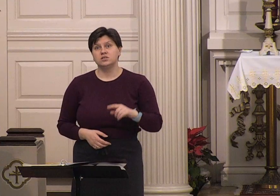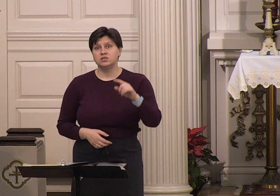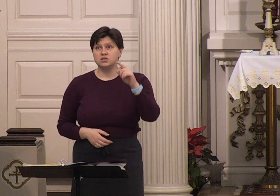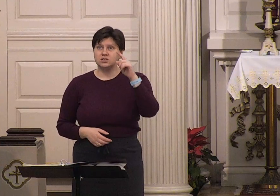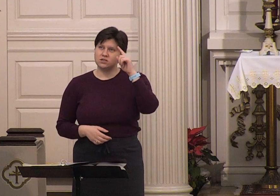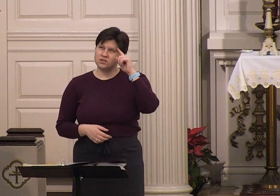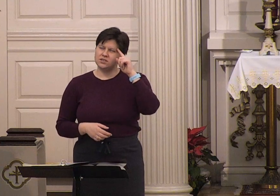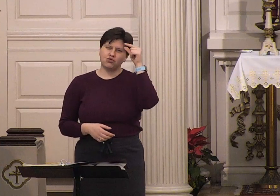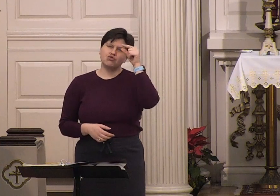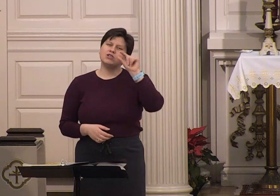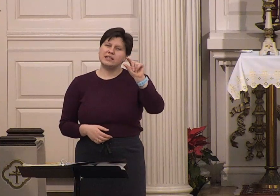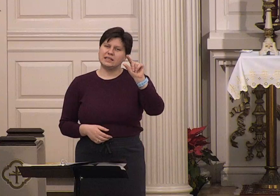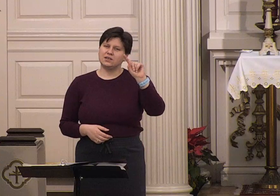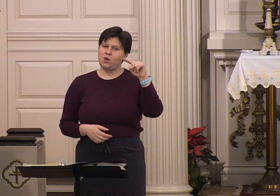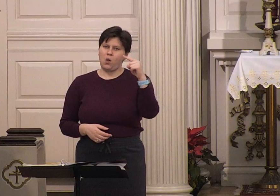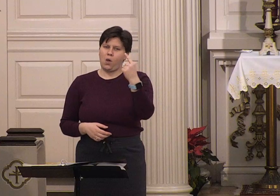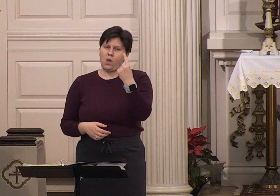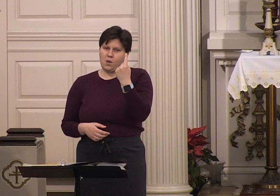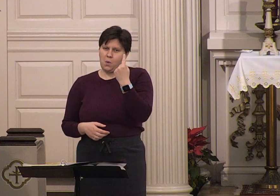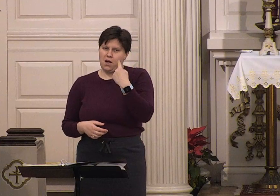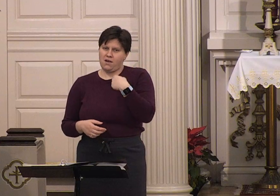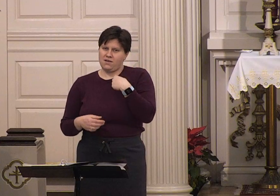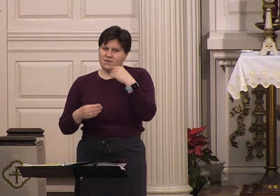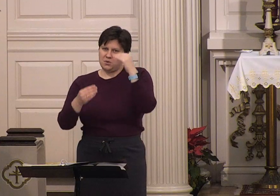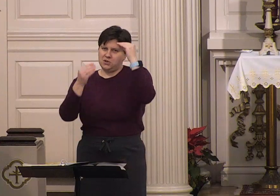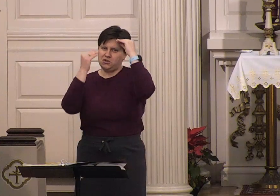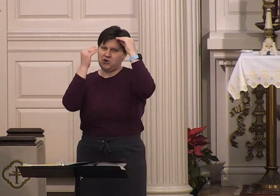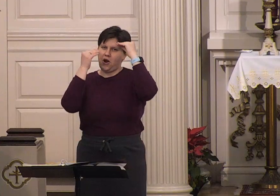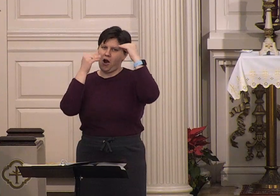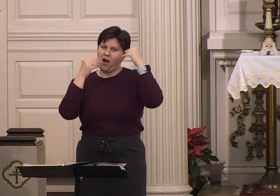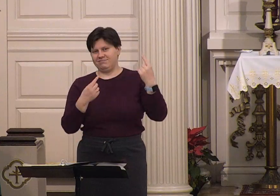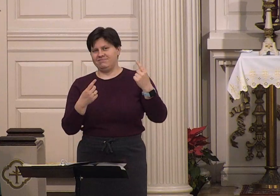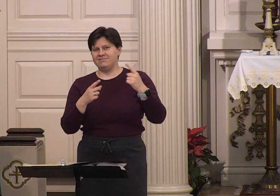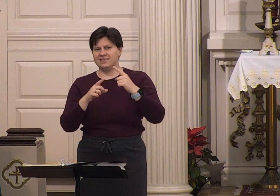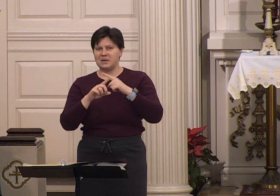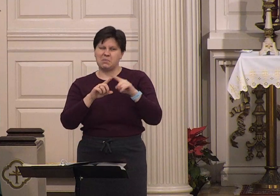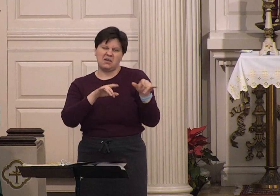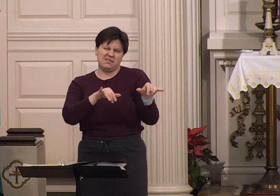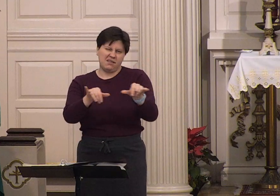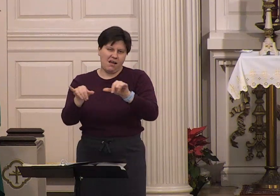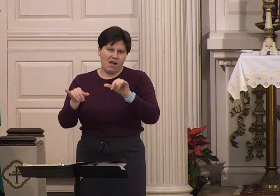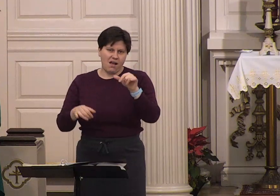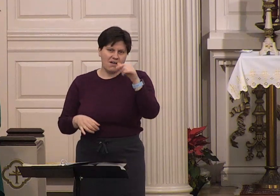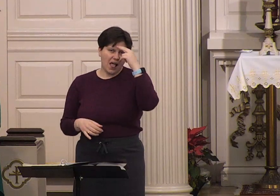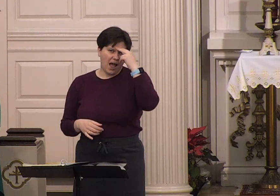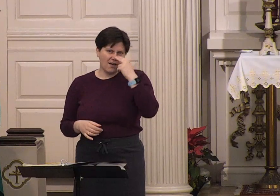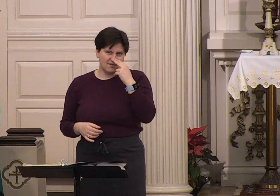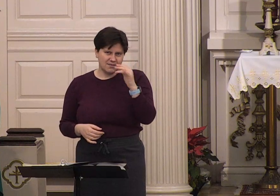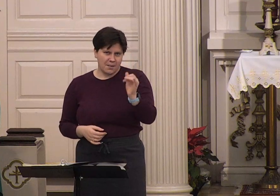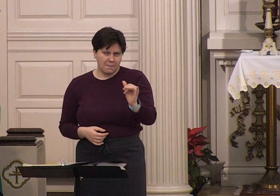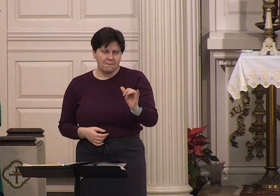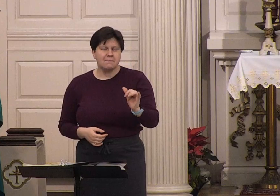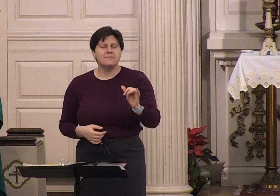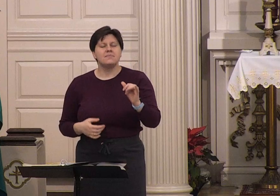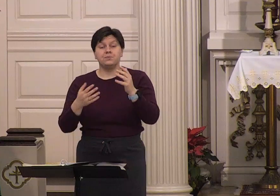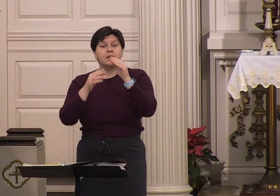the only one that I was taught a little bit about, but the same is true in Latin. Blessed